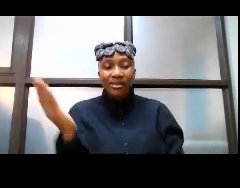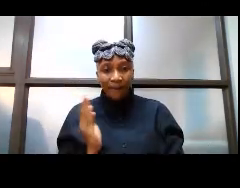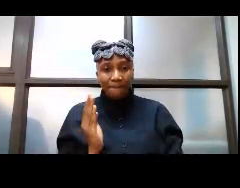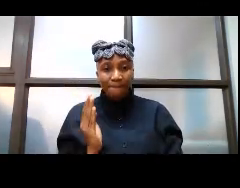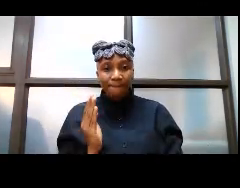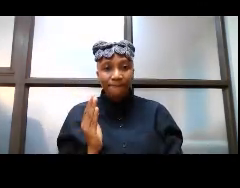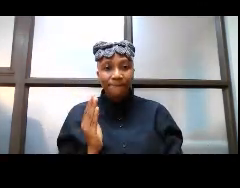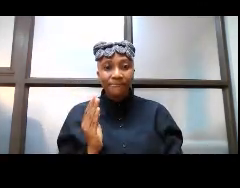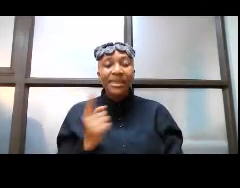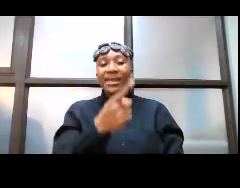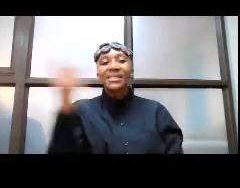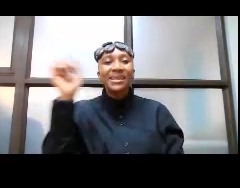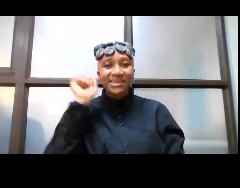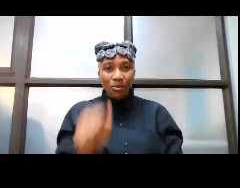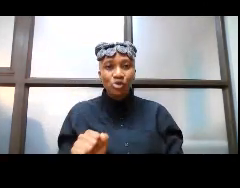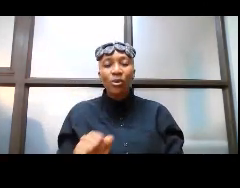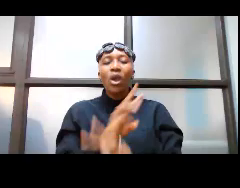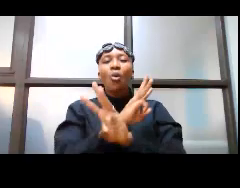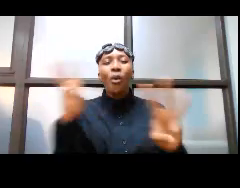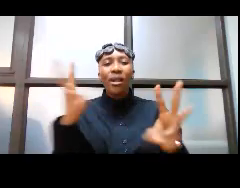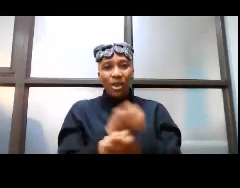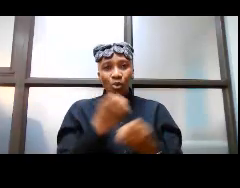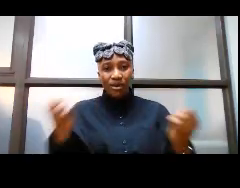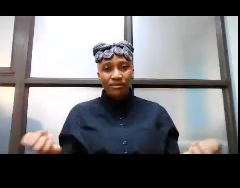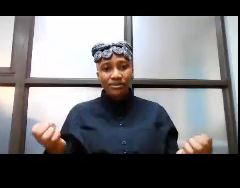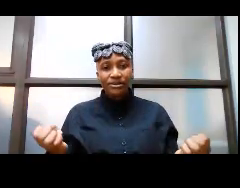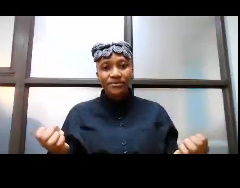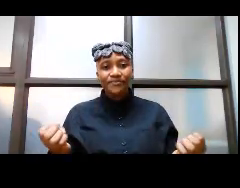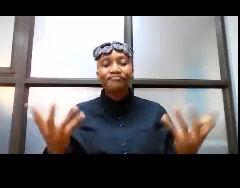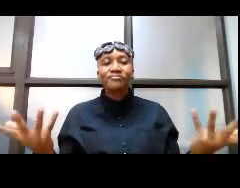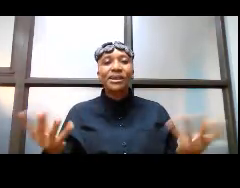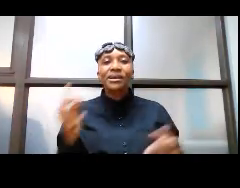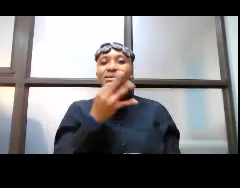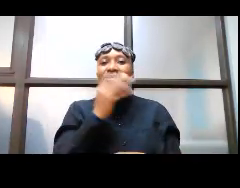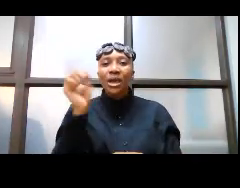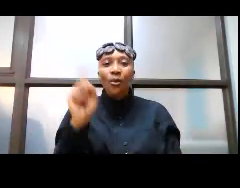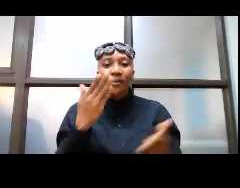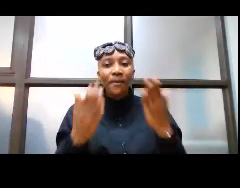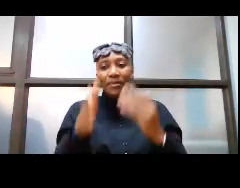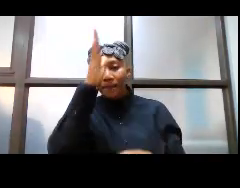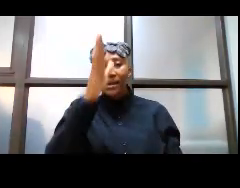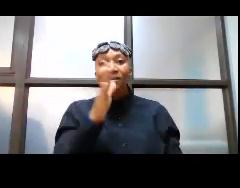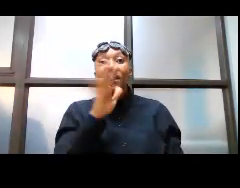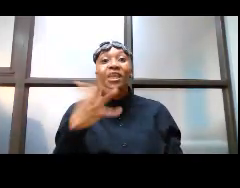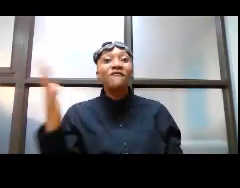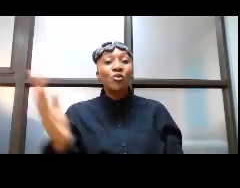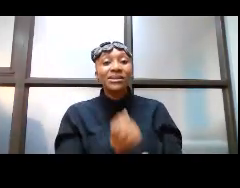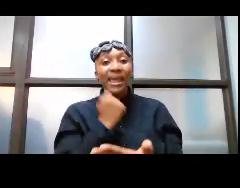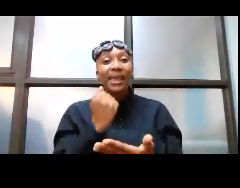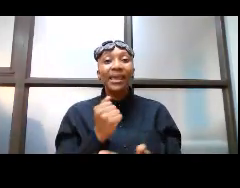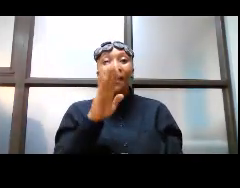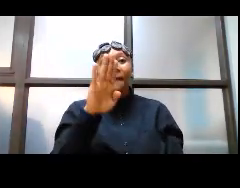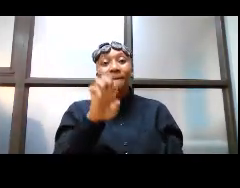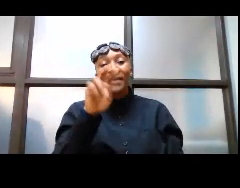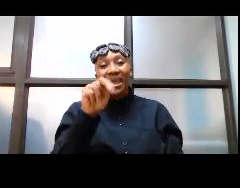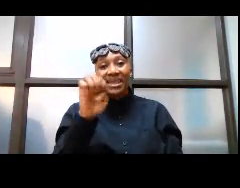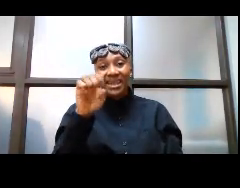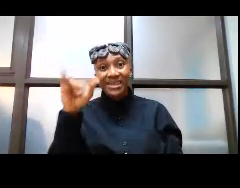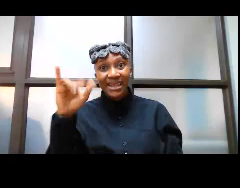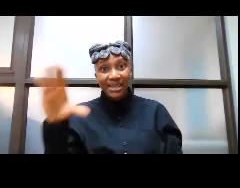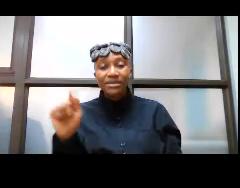they're supposed to be well equipped to say to my parents, okay, if you take Benedict from our school to school